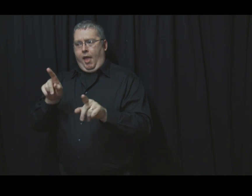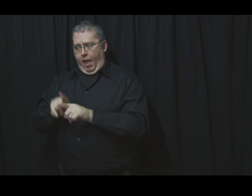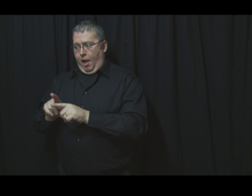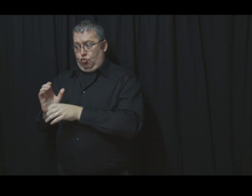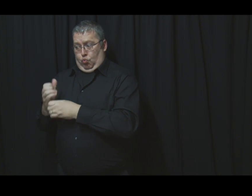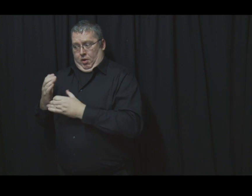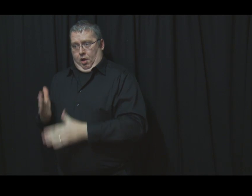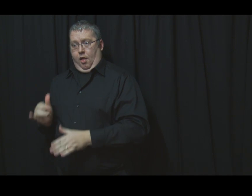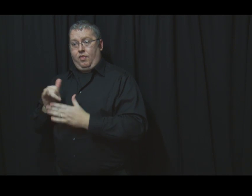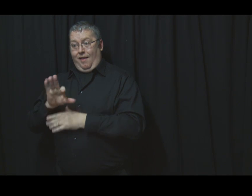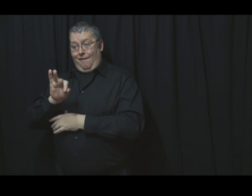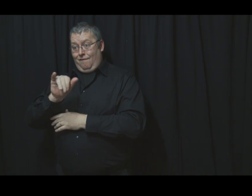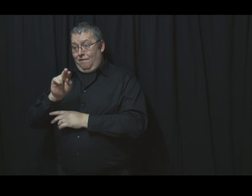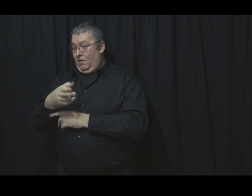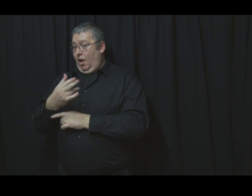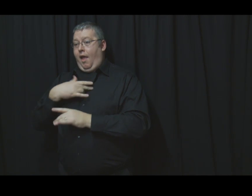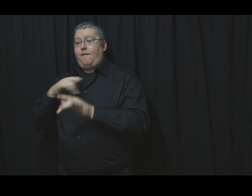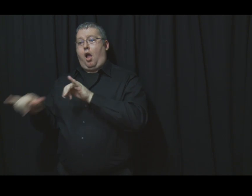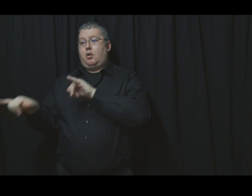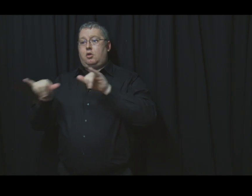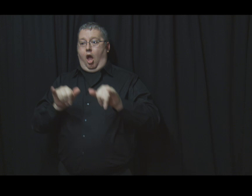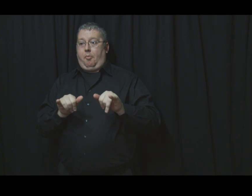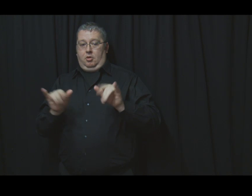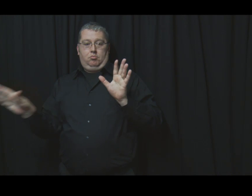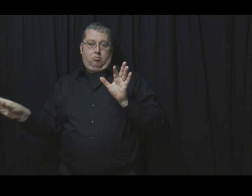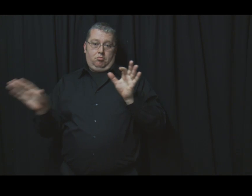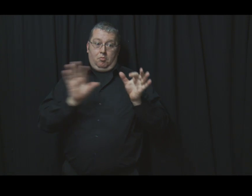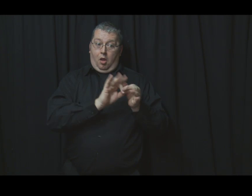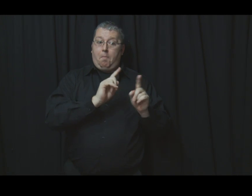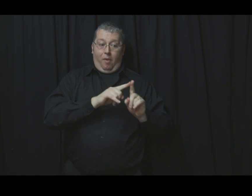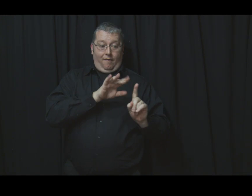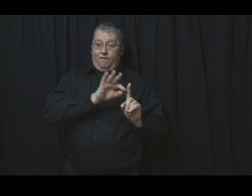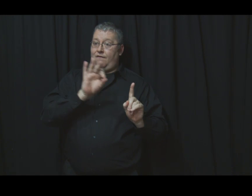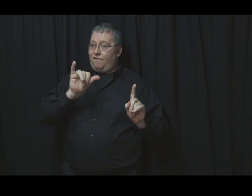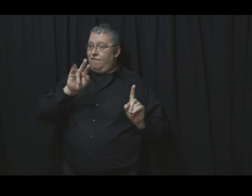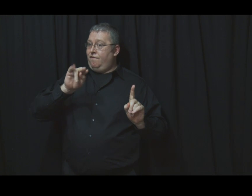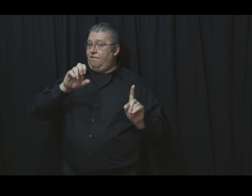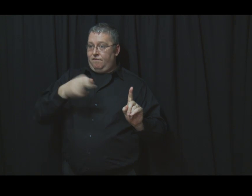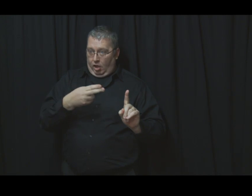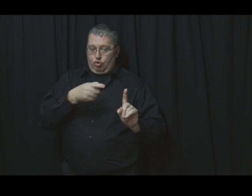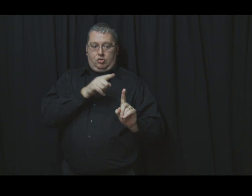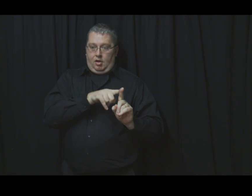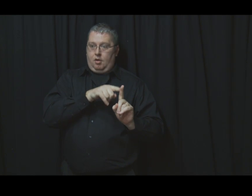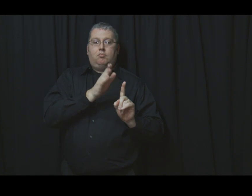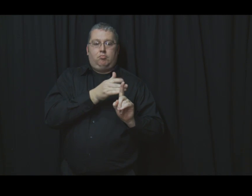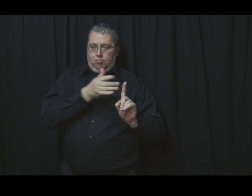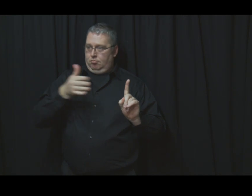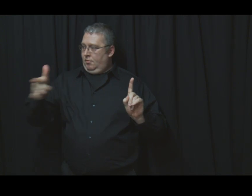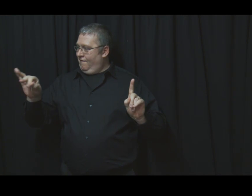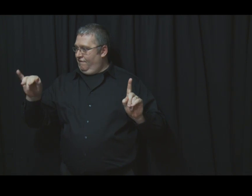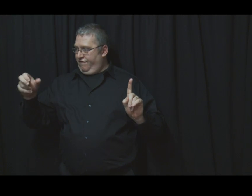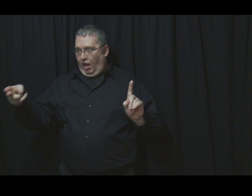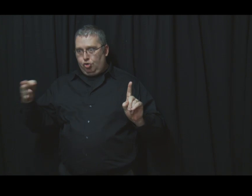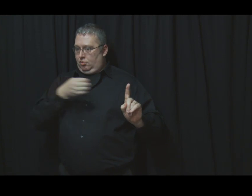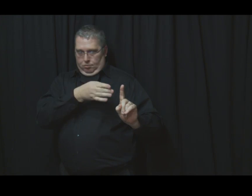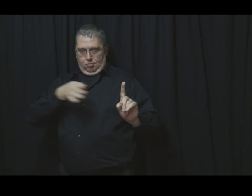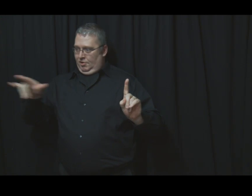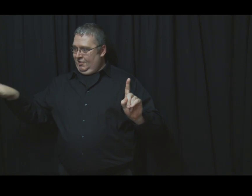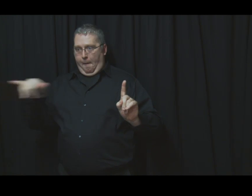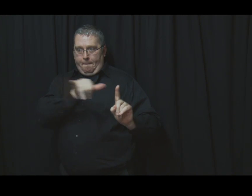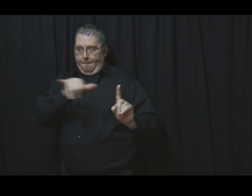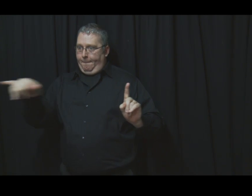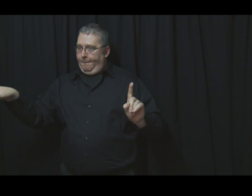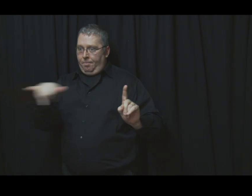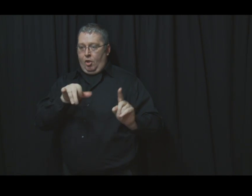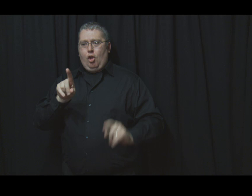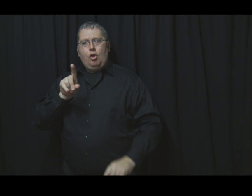from a common ancestor, but a finch is what they would have to come from. But you see, Darwin wasn't just